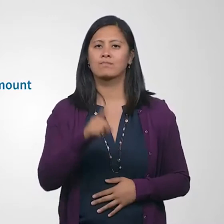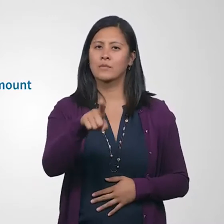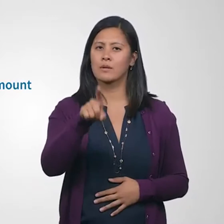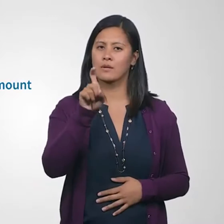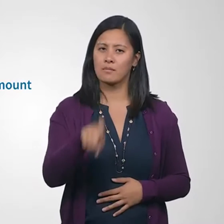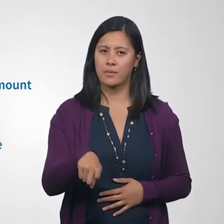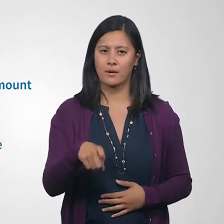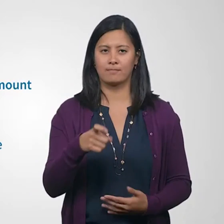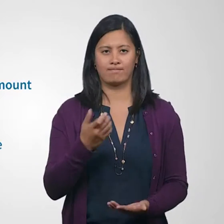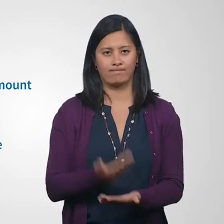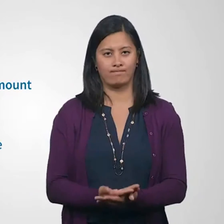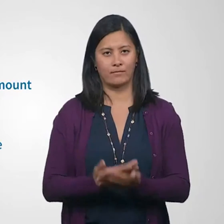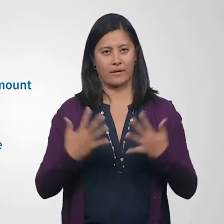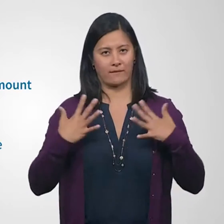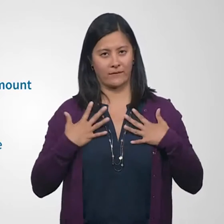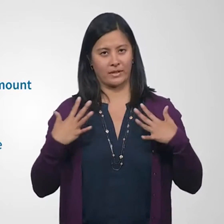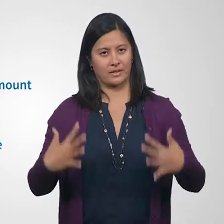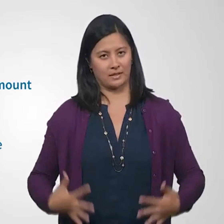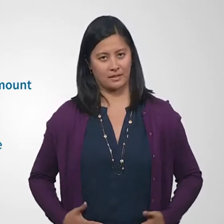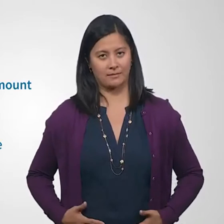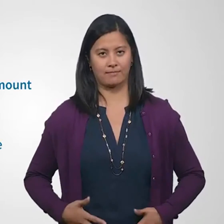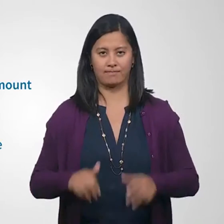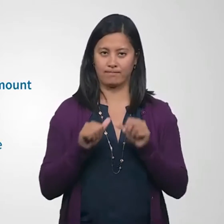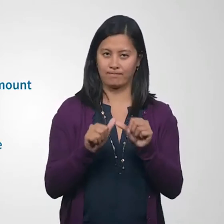You must have physical presence in the United States.